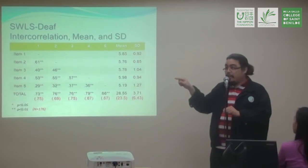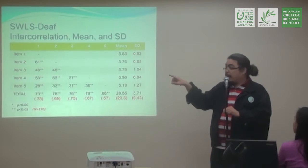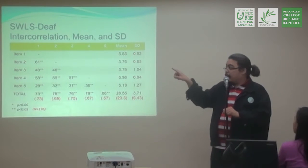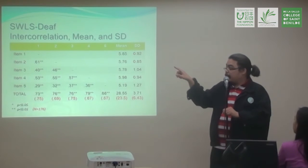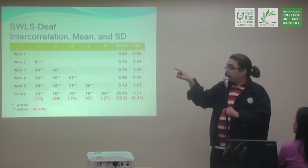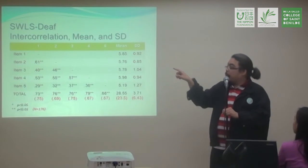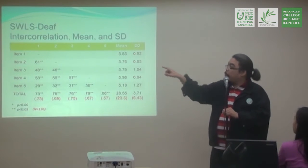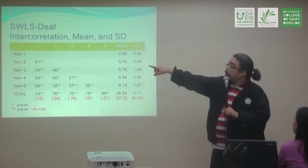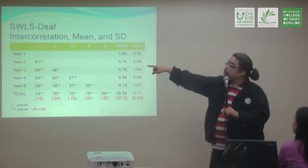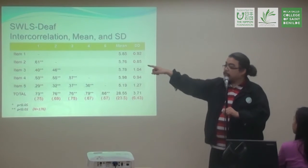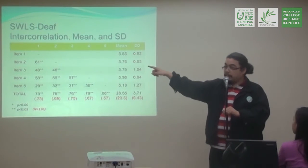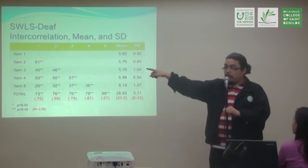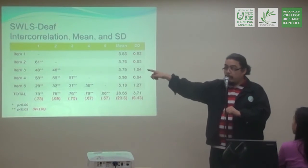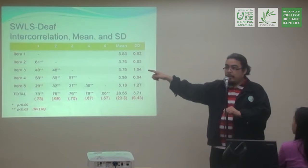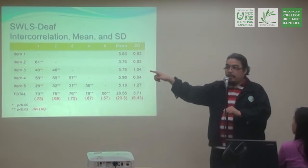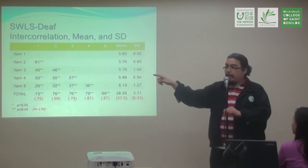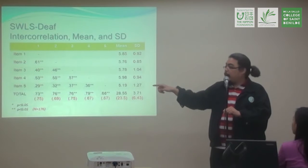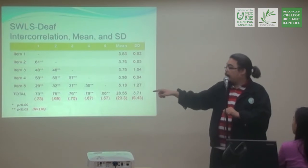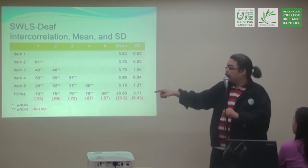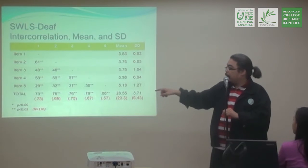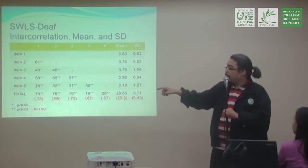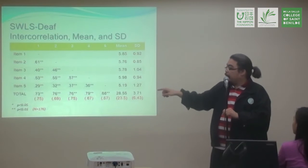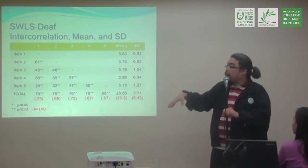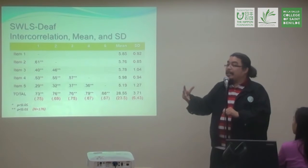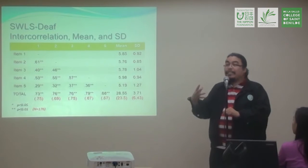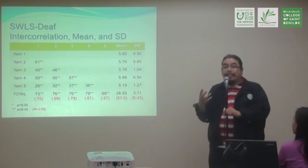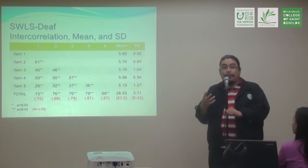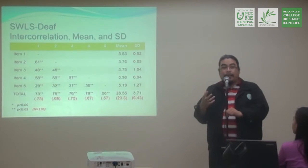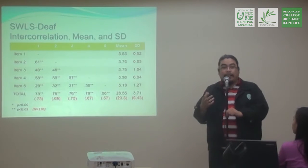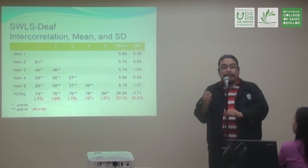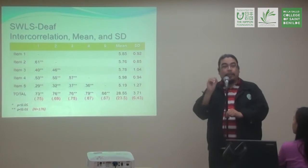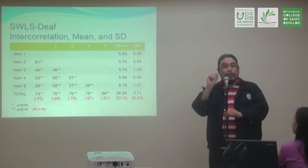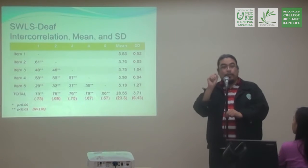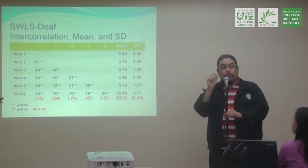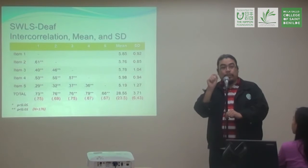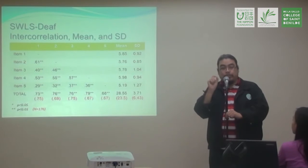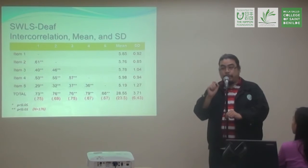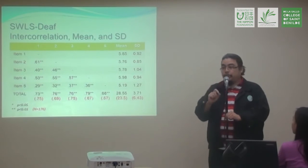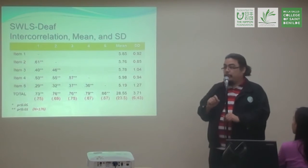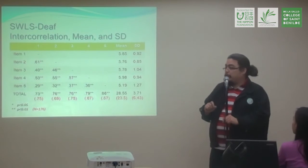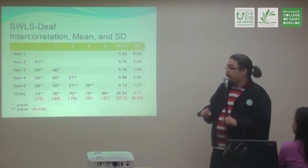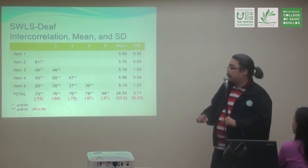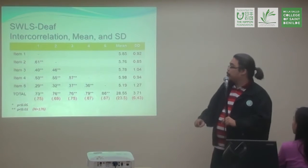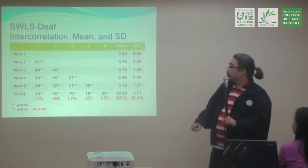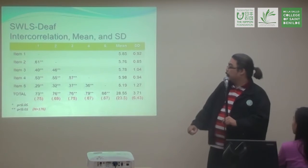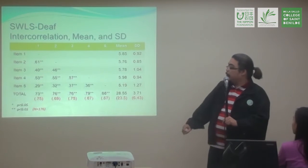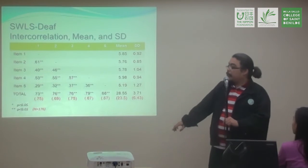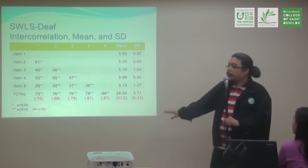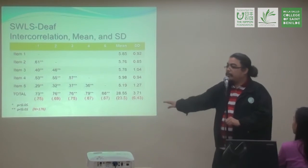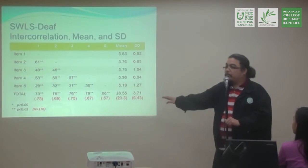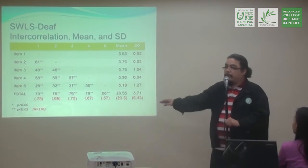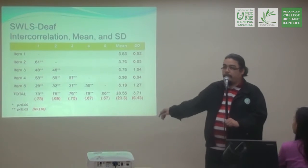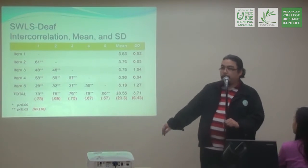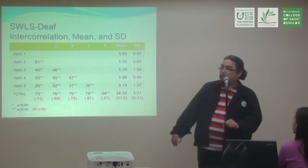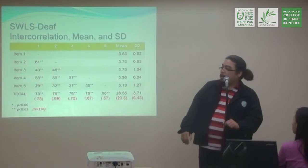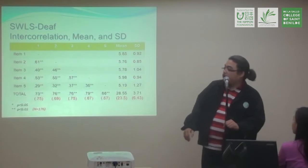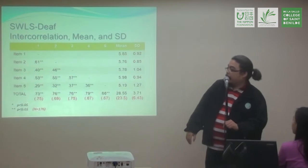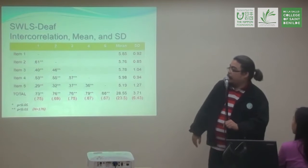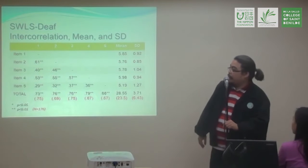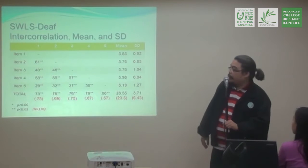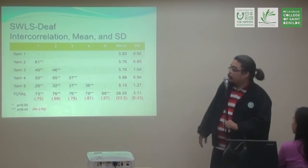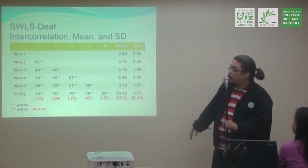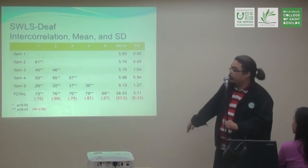could say that 0.61 there is really significant. What's being shown. Now, here at the